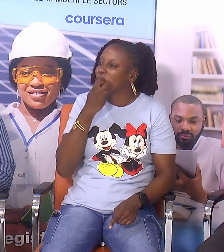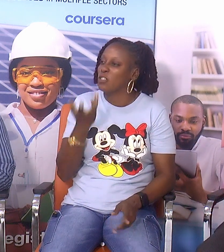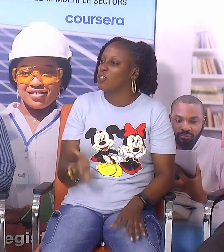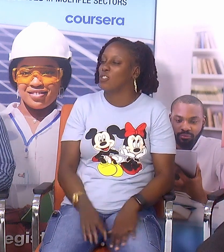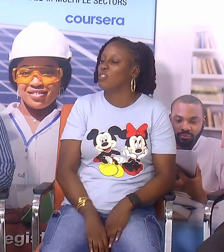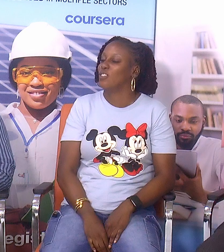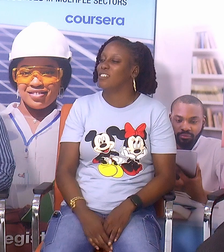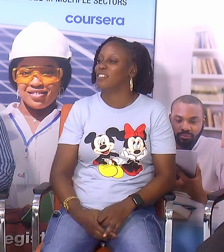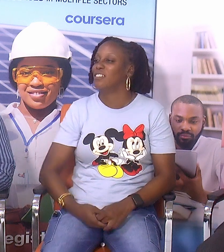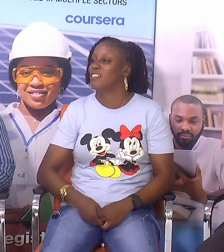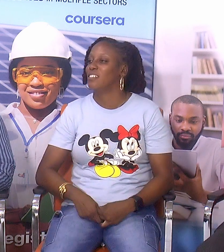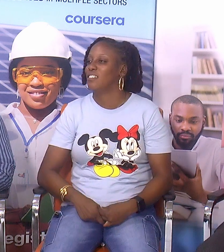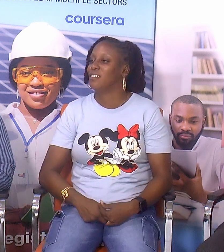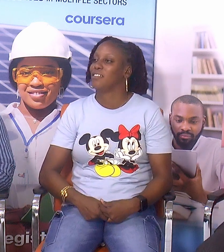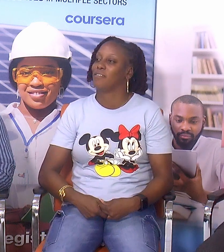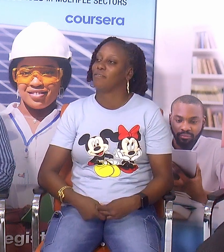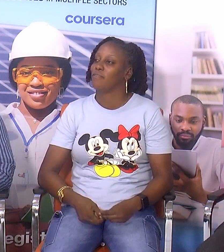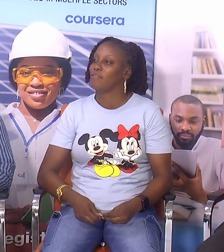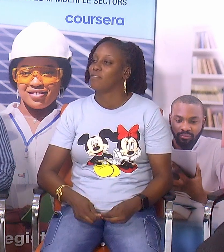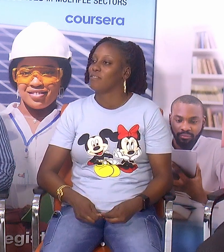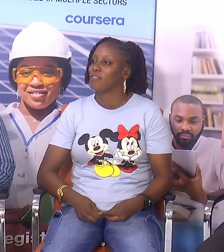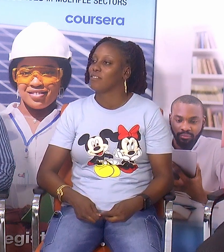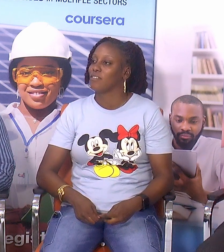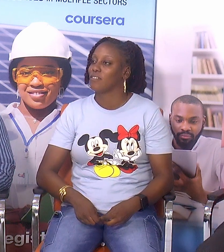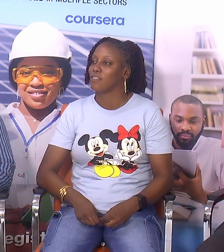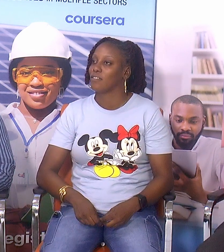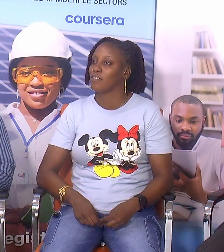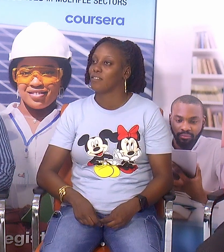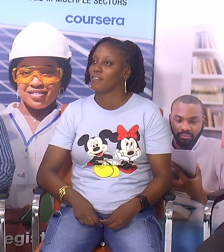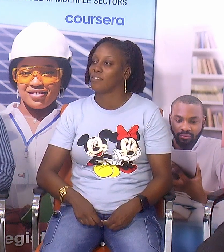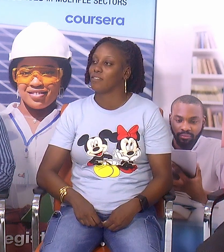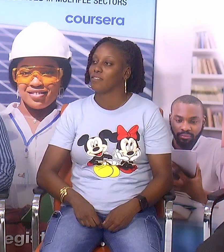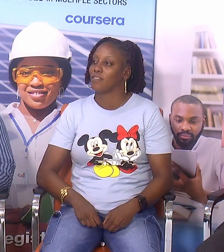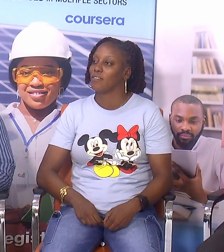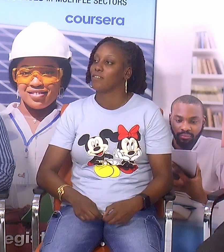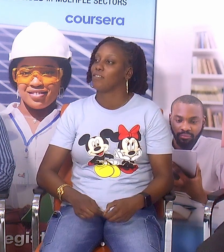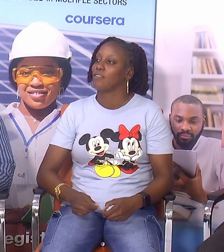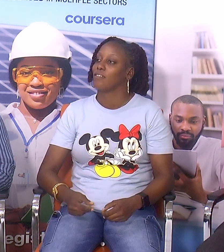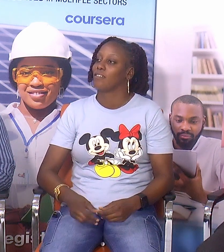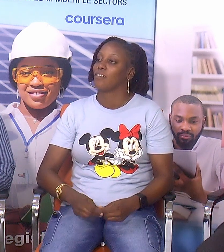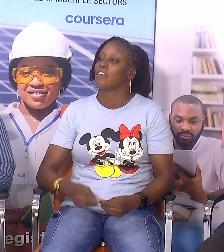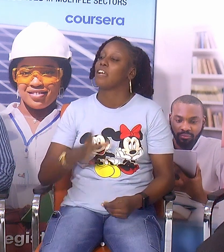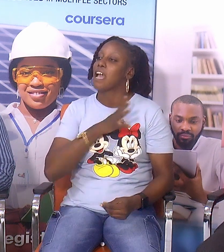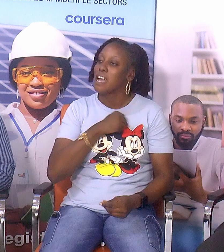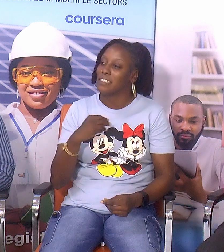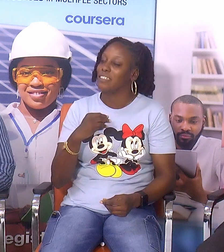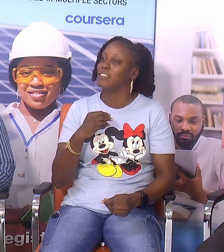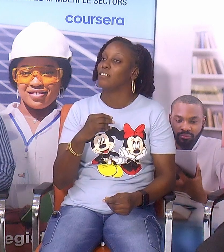And that frustrates deaf people because they aren't able to understand what you're saying.